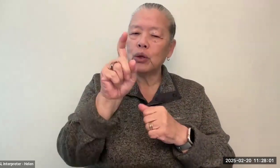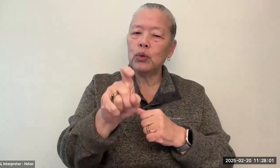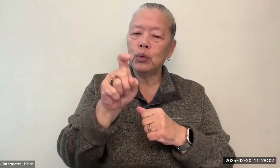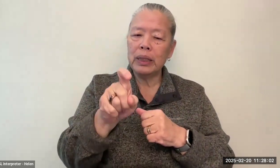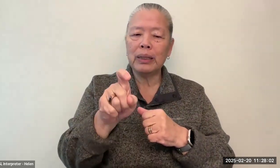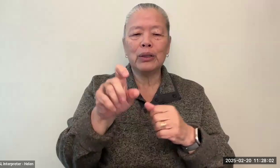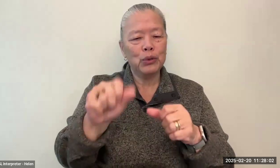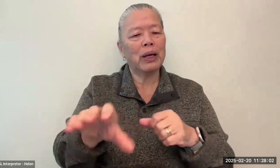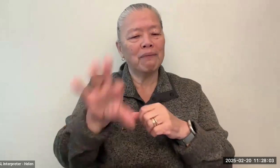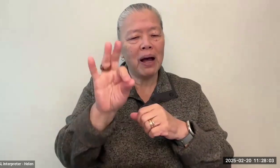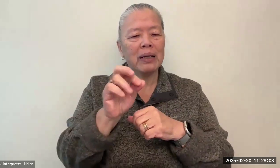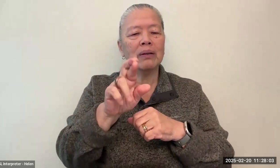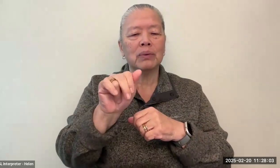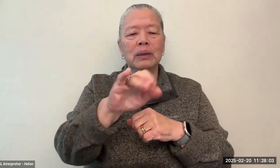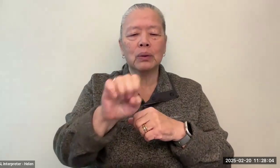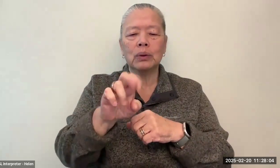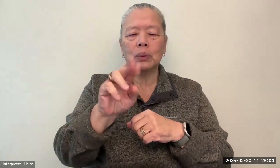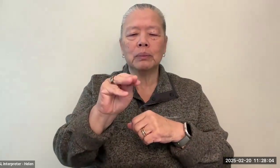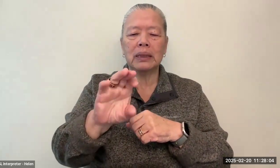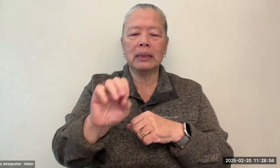is at